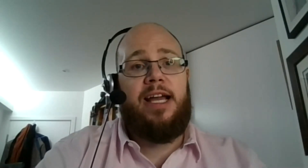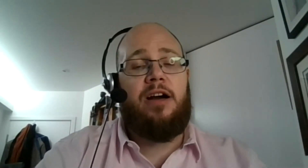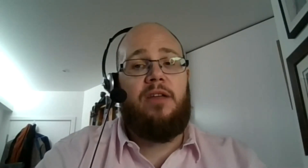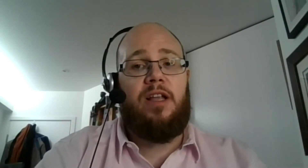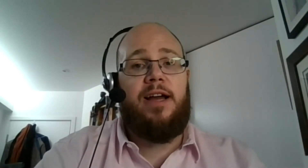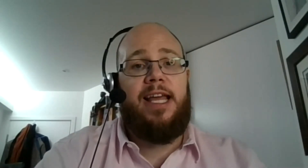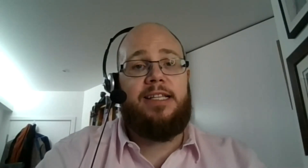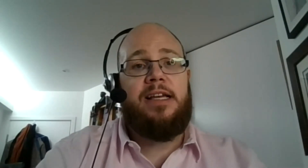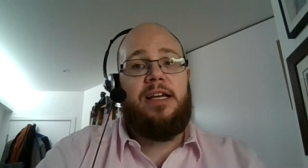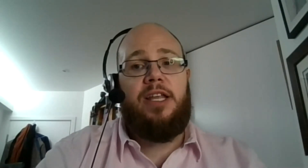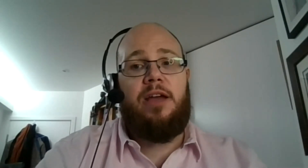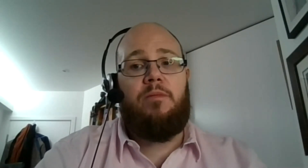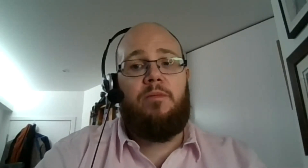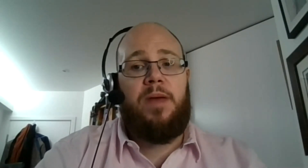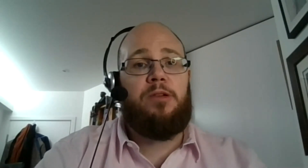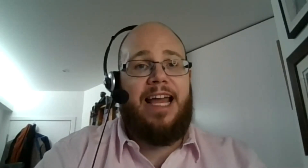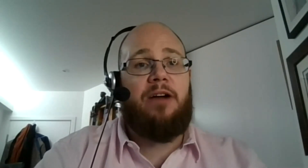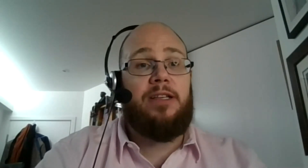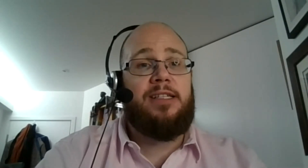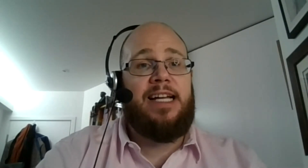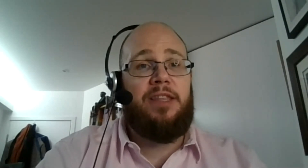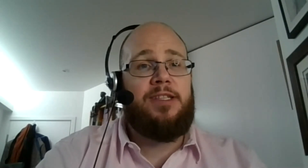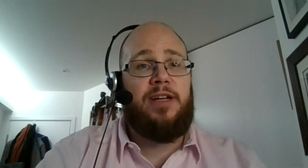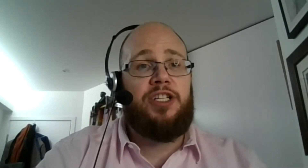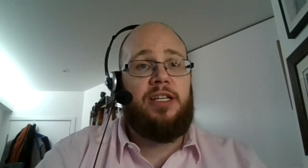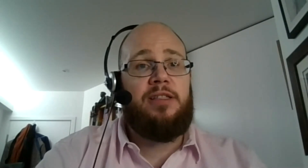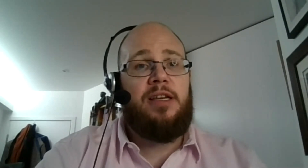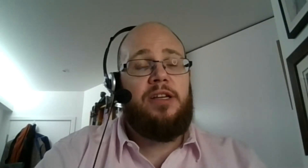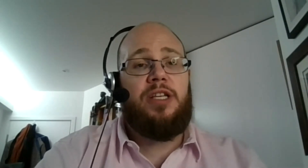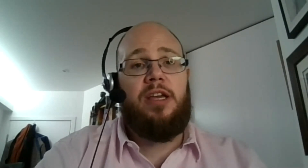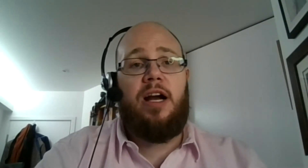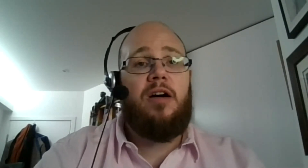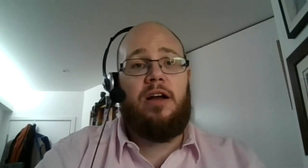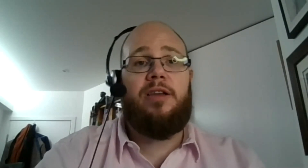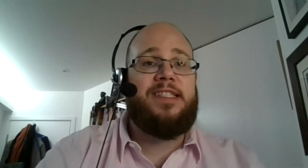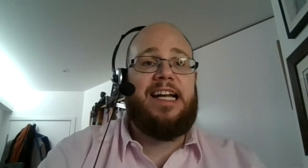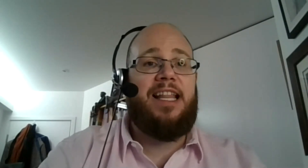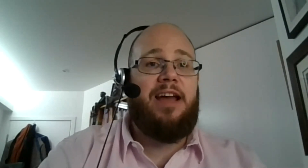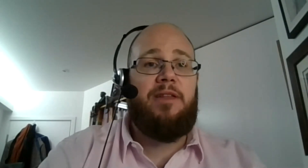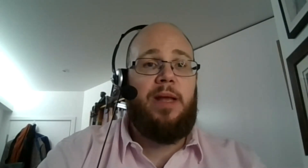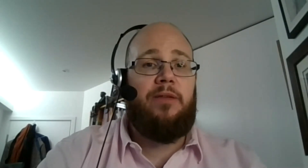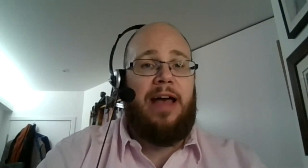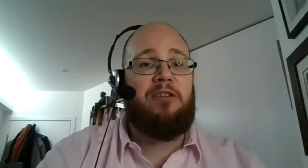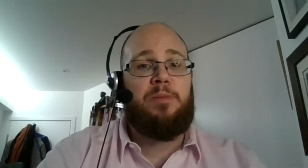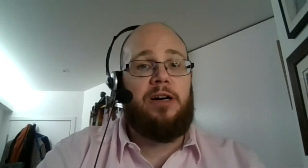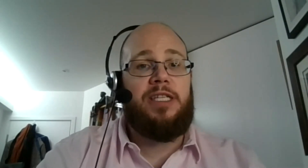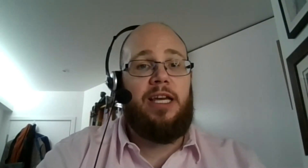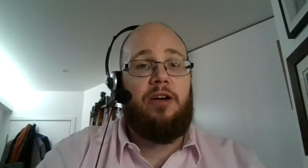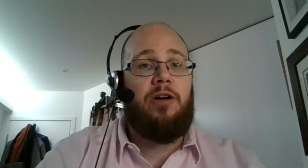kind of line is, you know, people now understand the restrictions. So you can't kind of stand there in the middle of a house party and go, oh, I